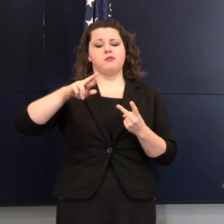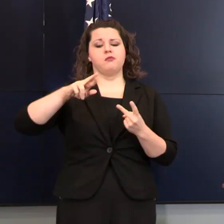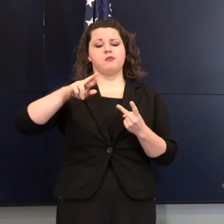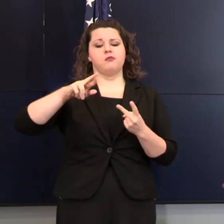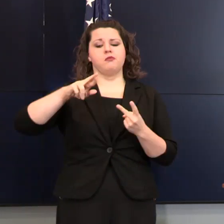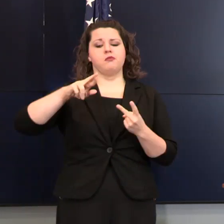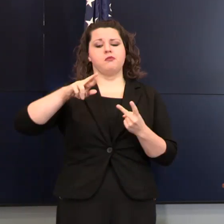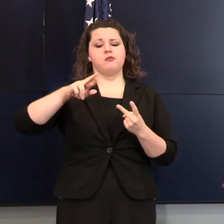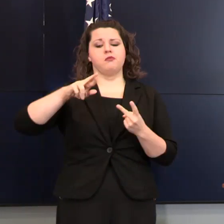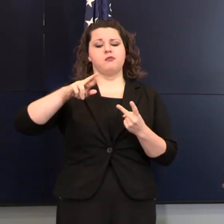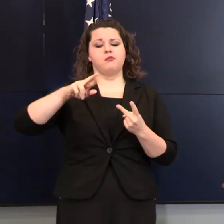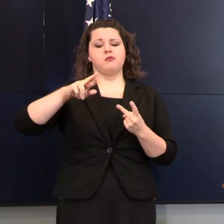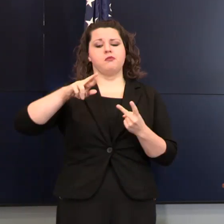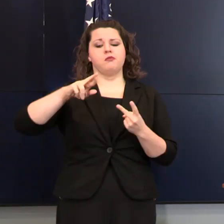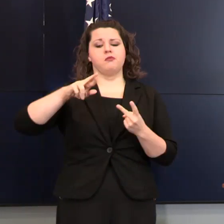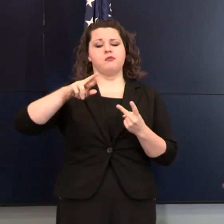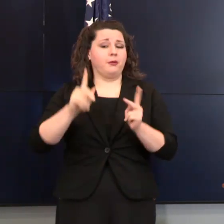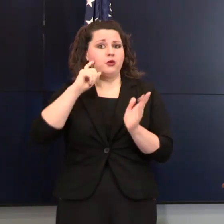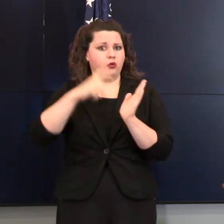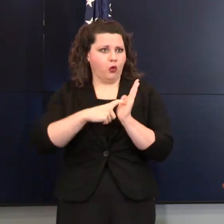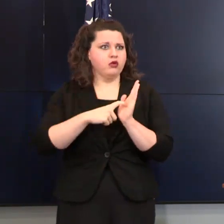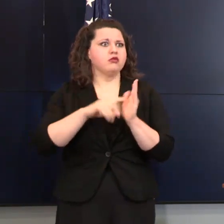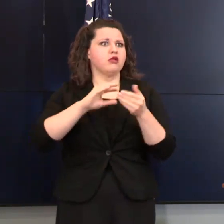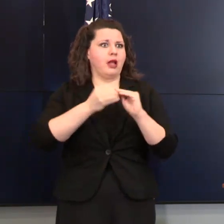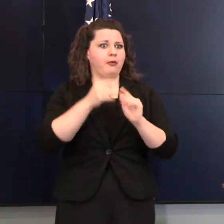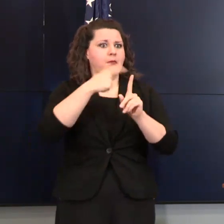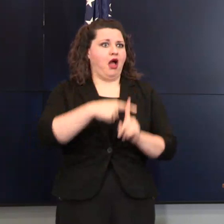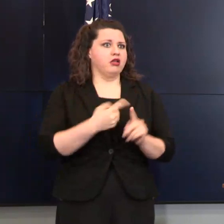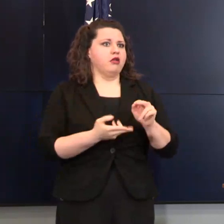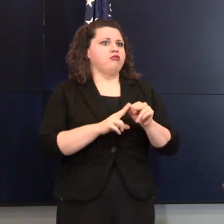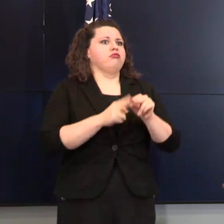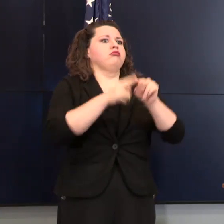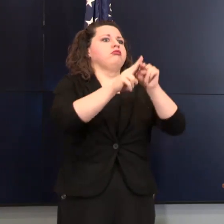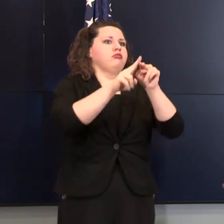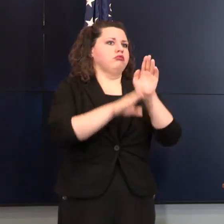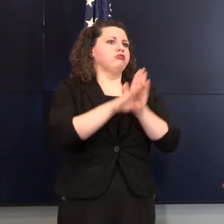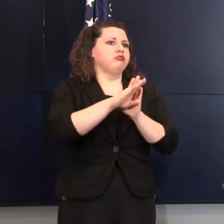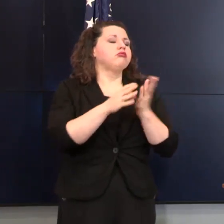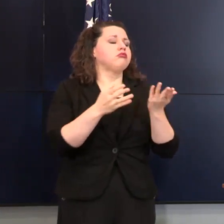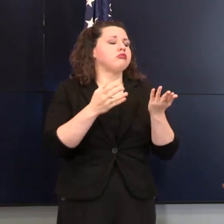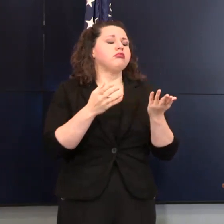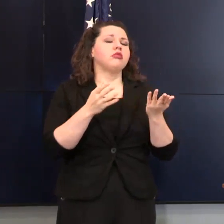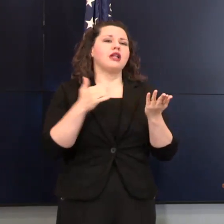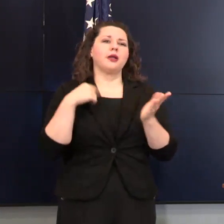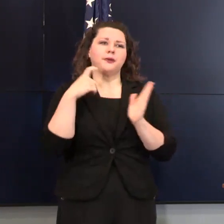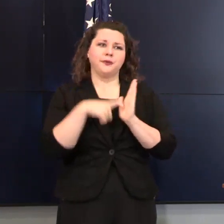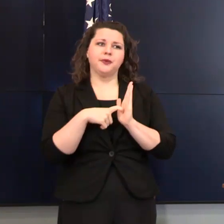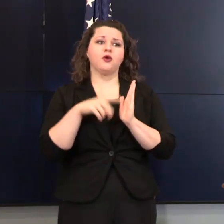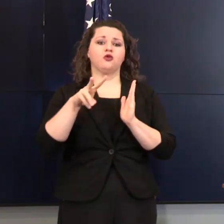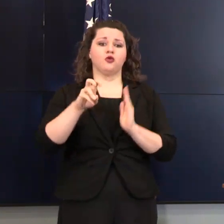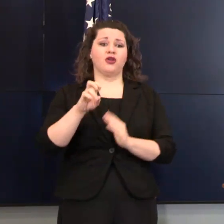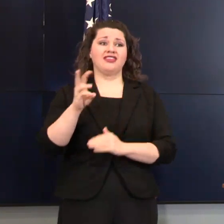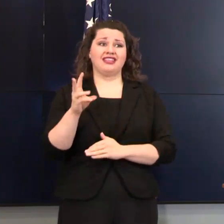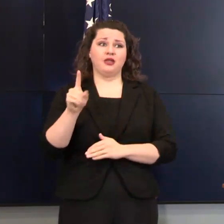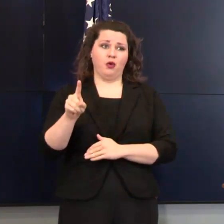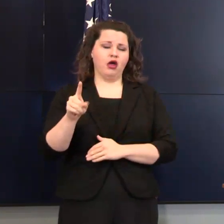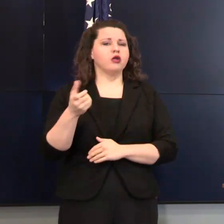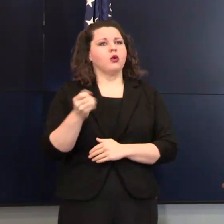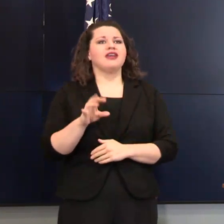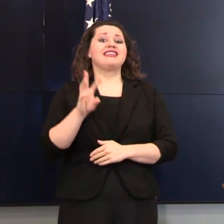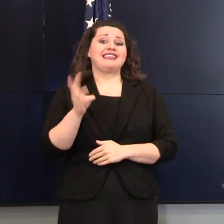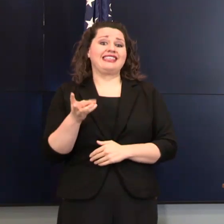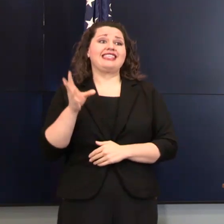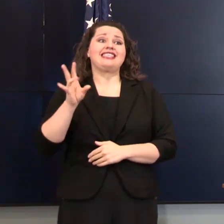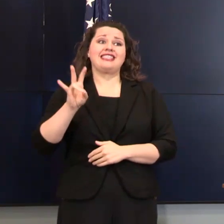We had an additional, we had one at Iowa Premium National Beef, which is in Tama County. And I'm